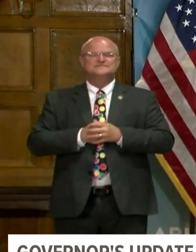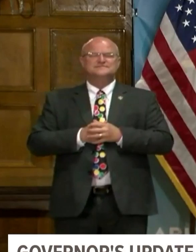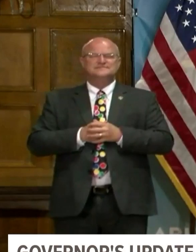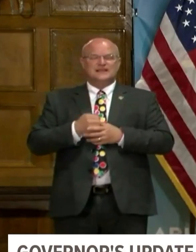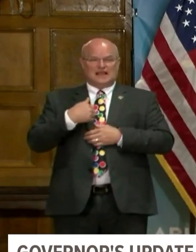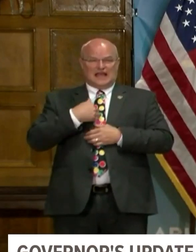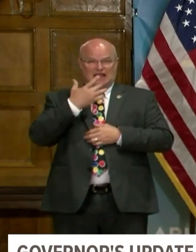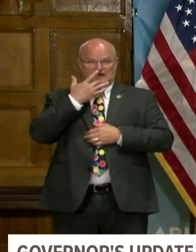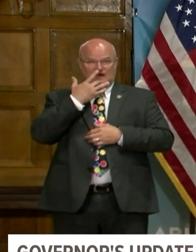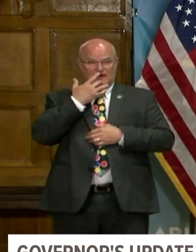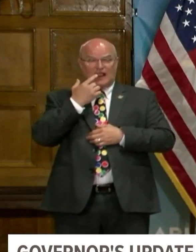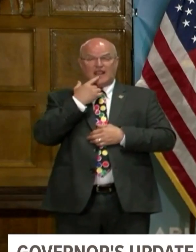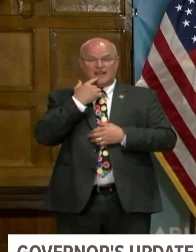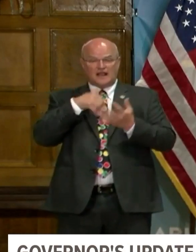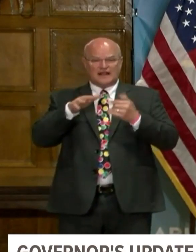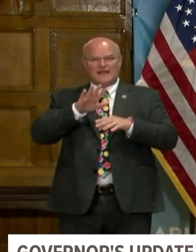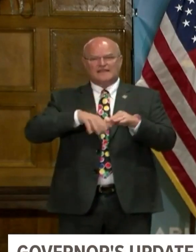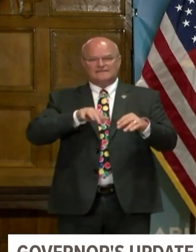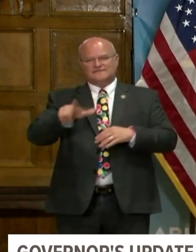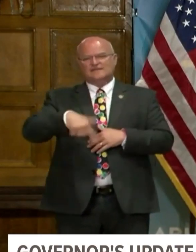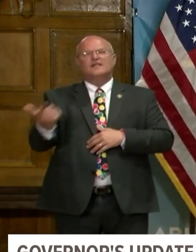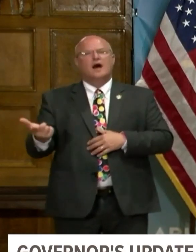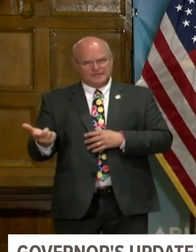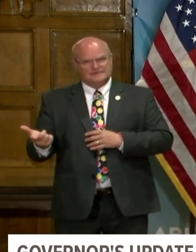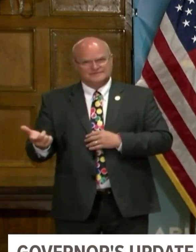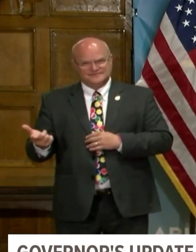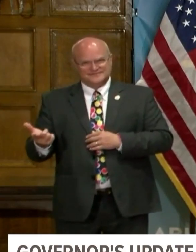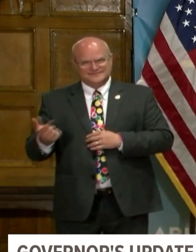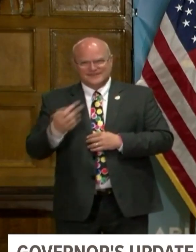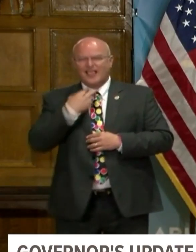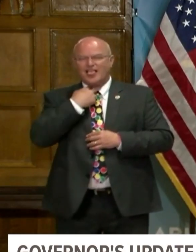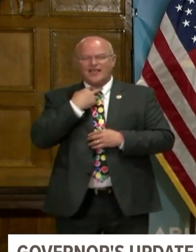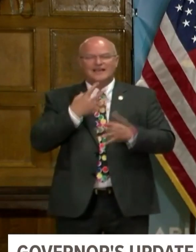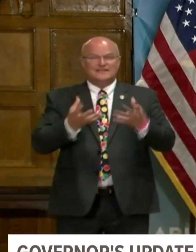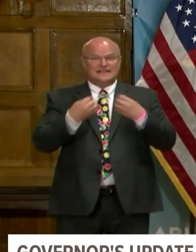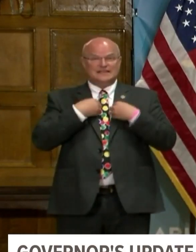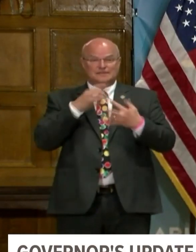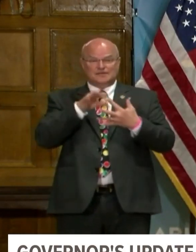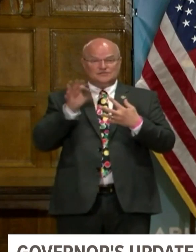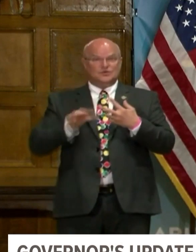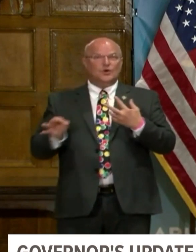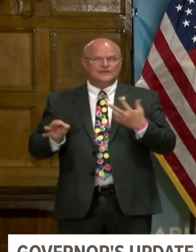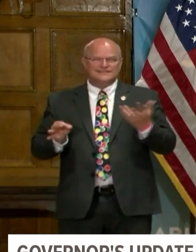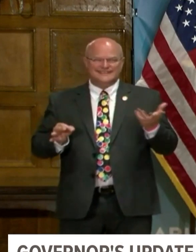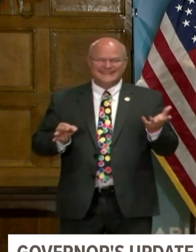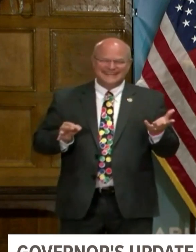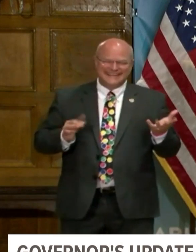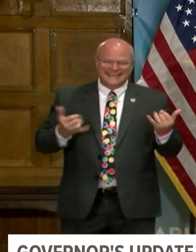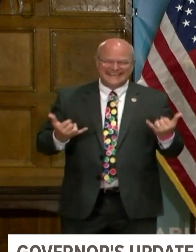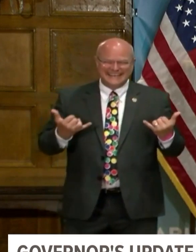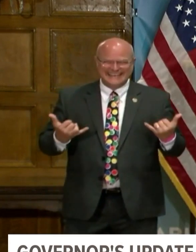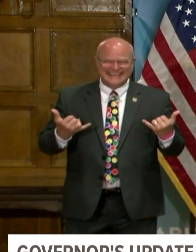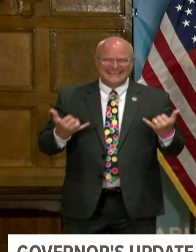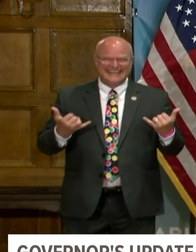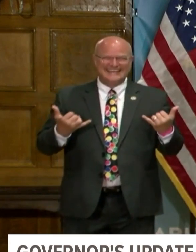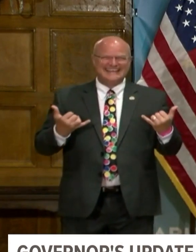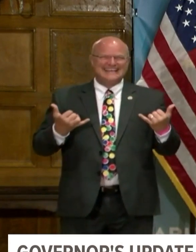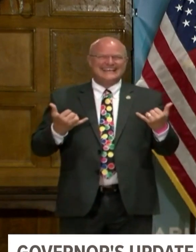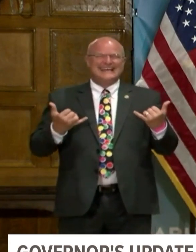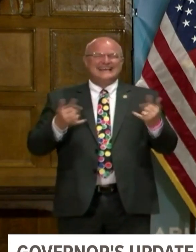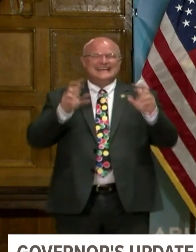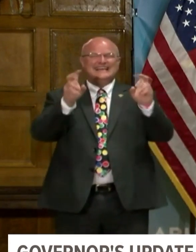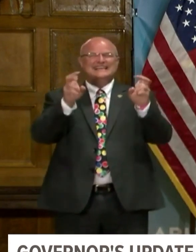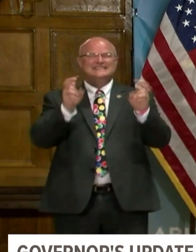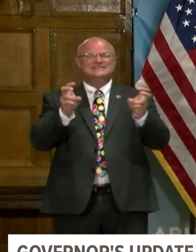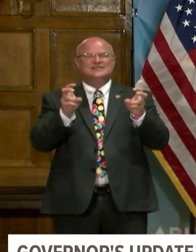Well, I'd rather get tongue-tied than flip-flop. So if you give me a choice. Now,